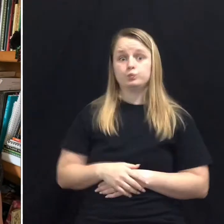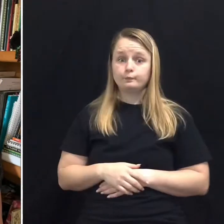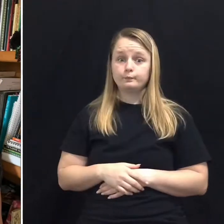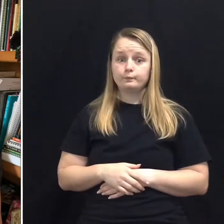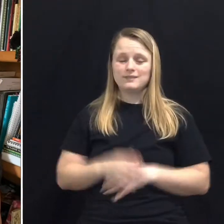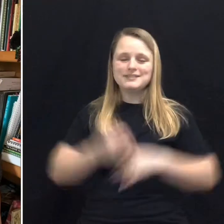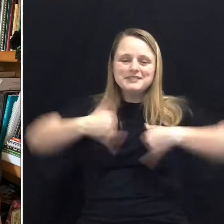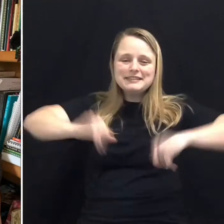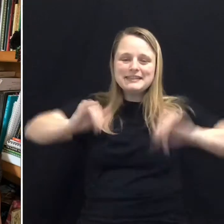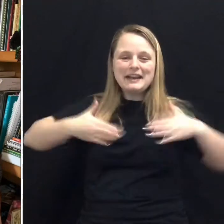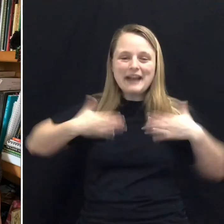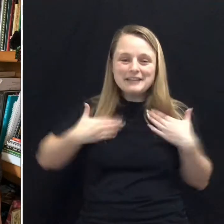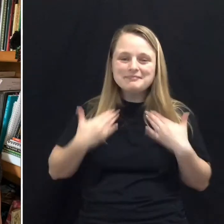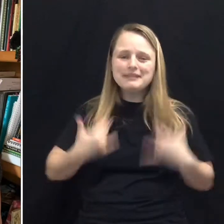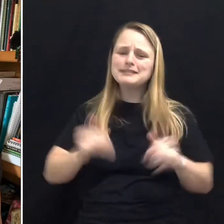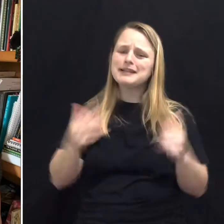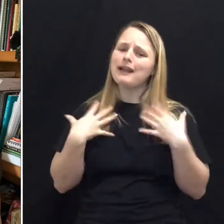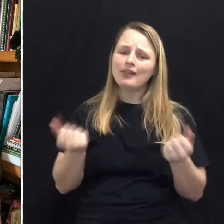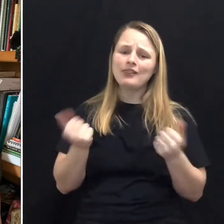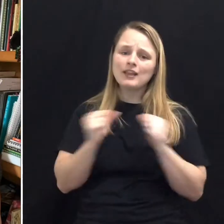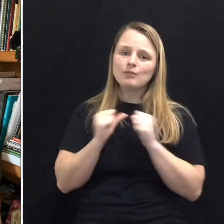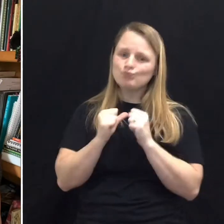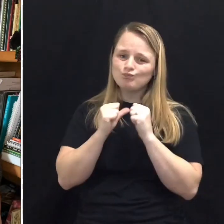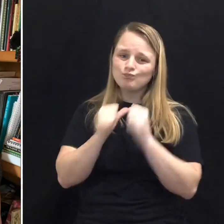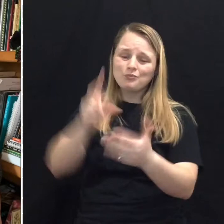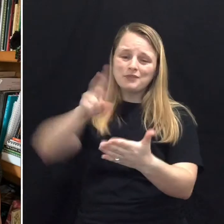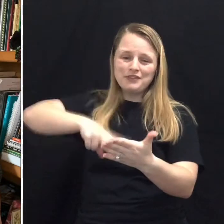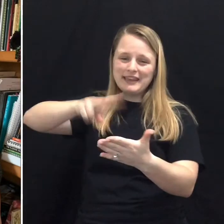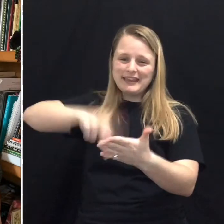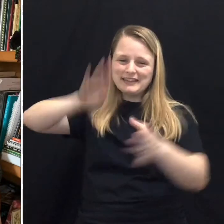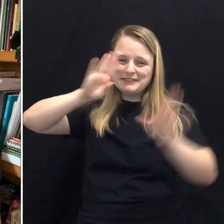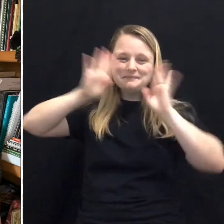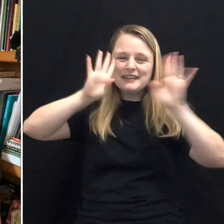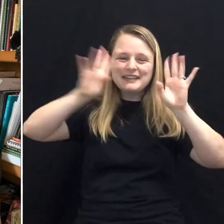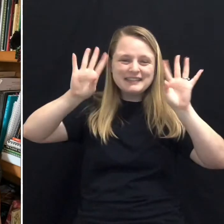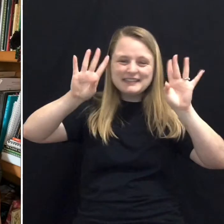hope you all stay happy, stay healthy, and keep reading.